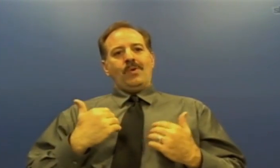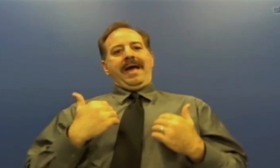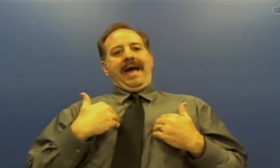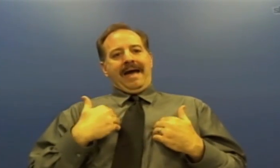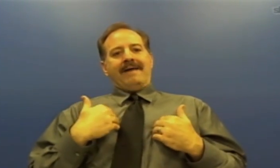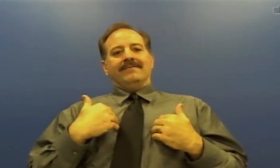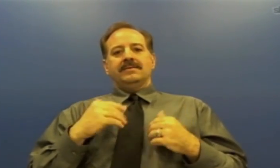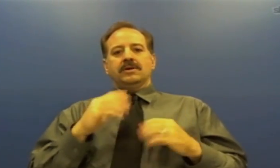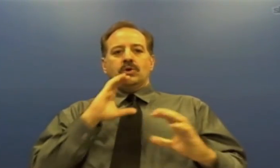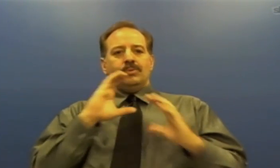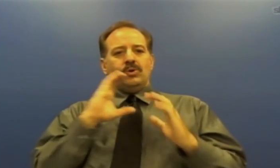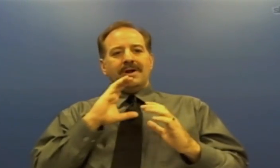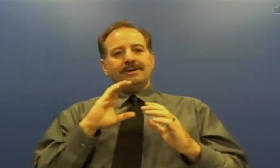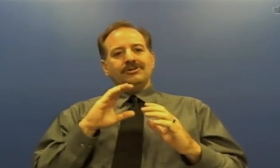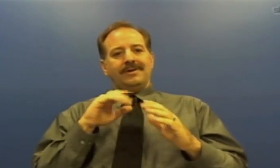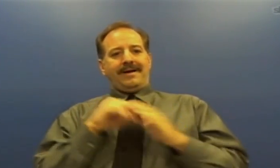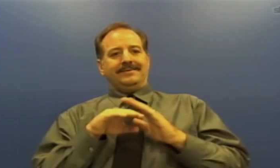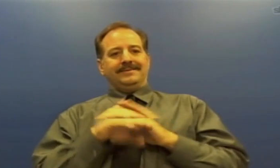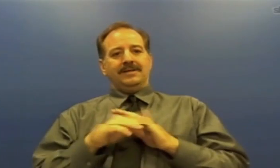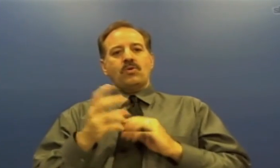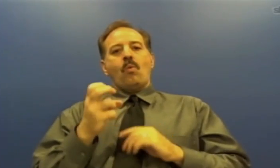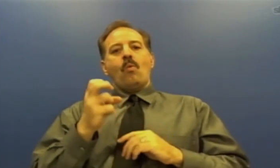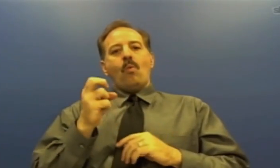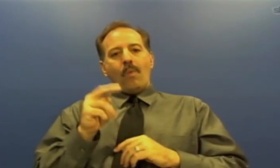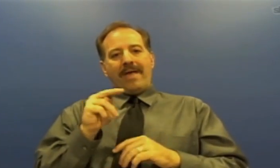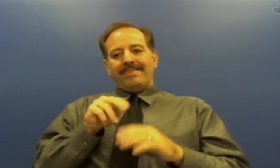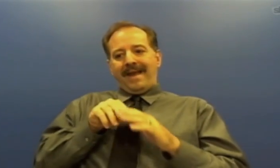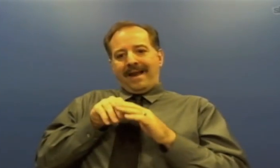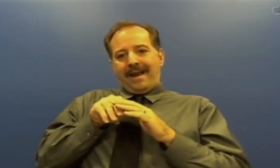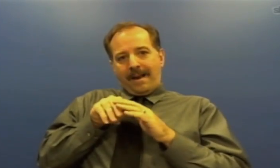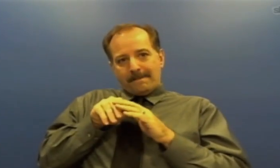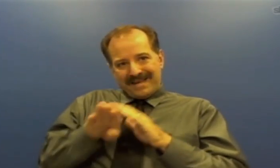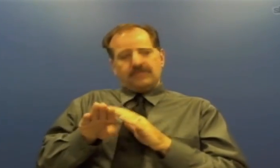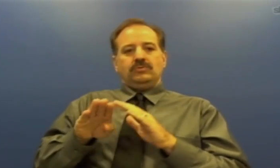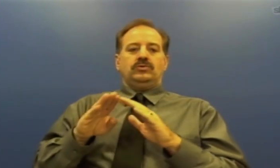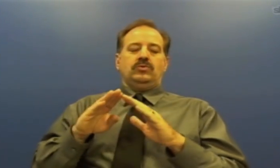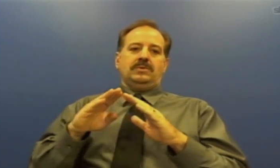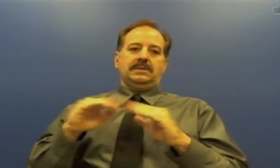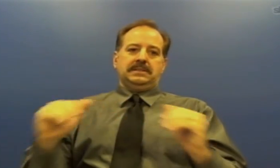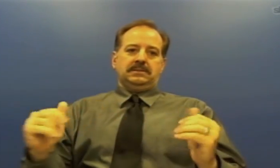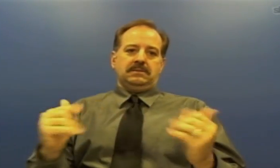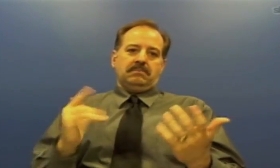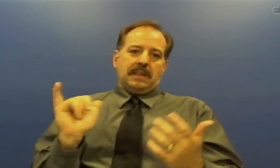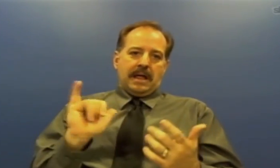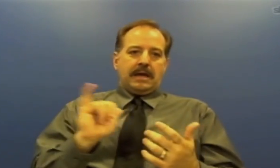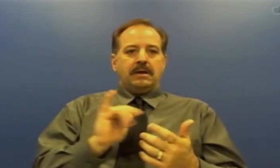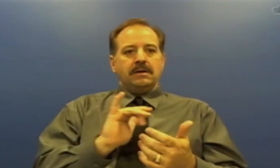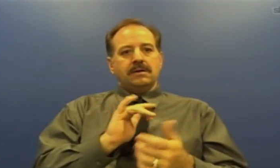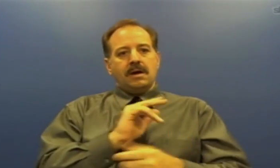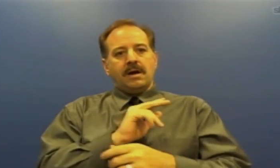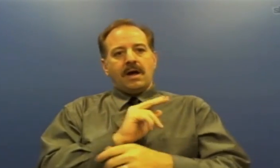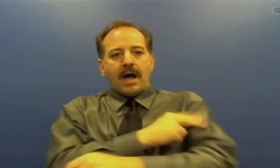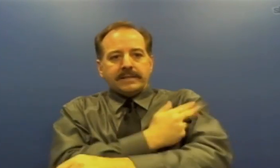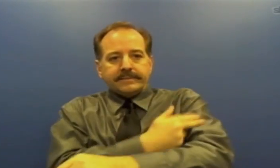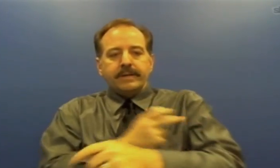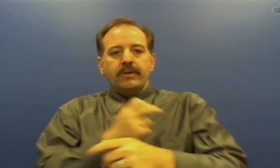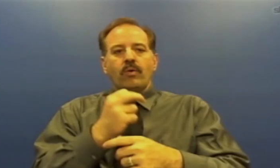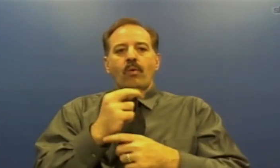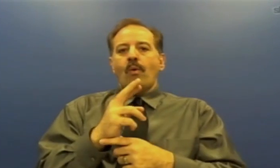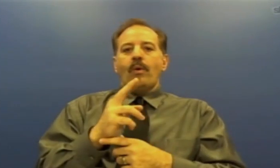deaf consumer to have communication access at any time, at every point of entry, whether it